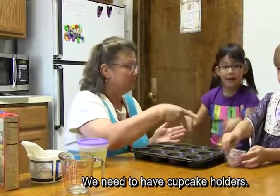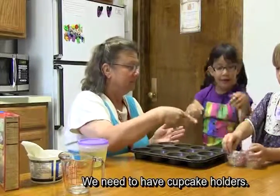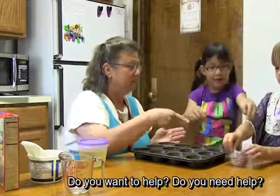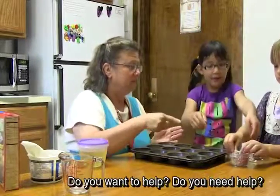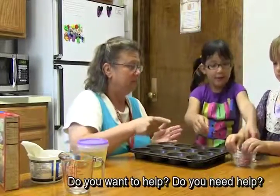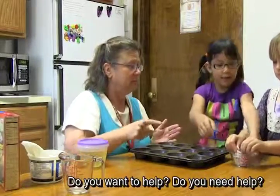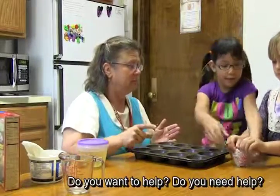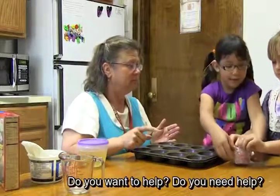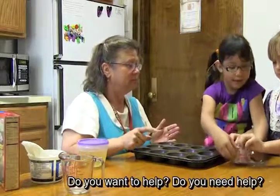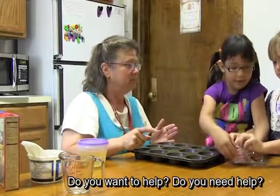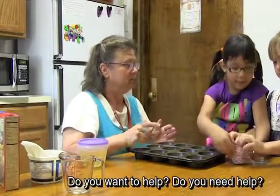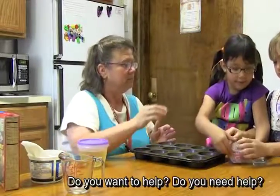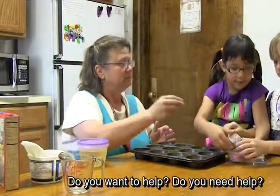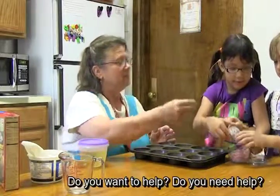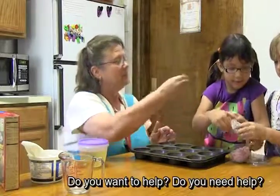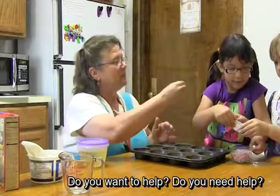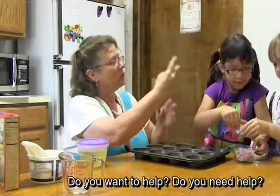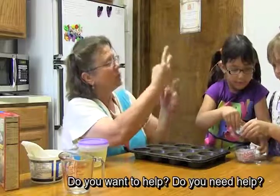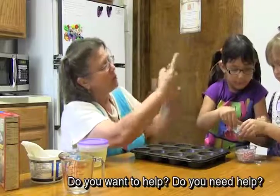Do you want to help? Do you need help?